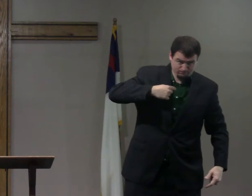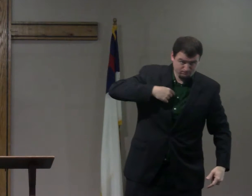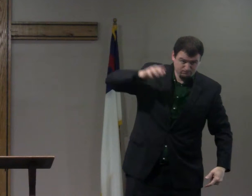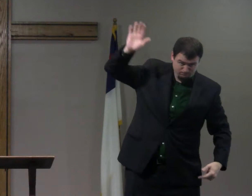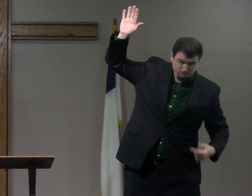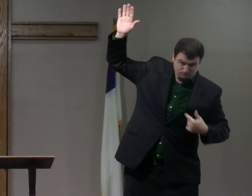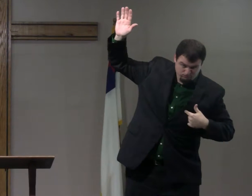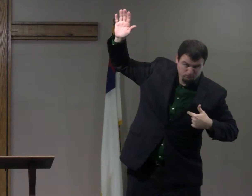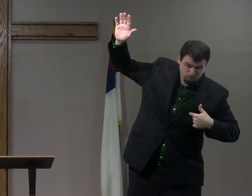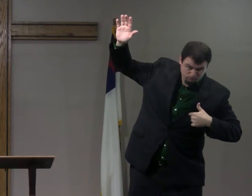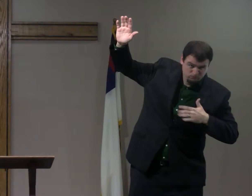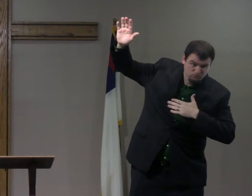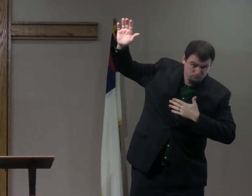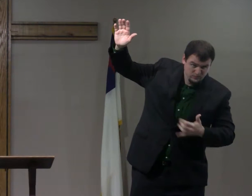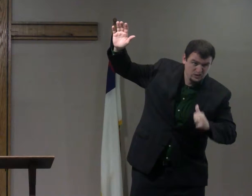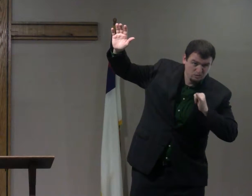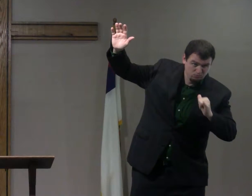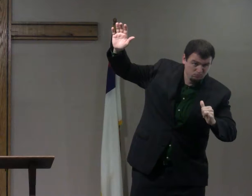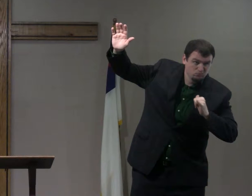lot? My hand is up.